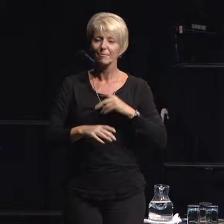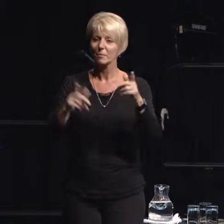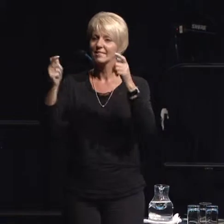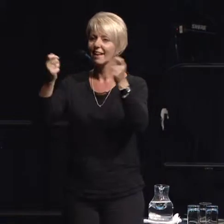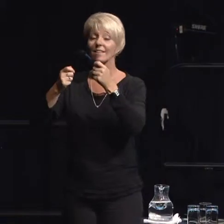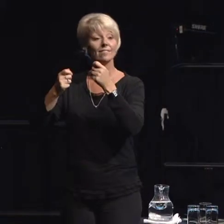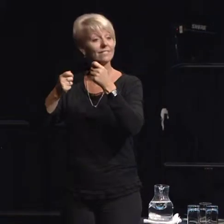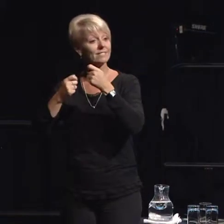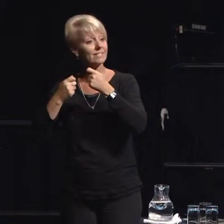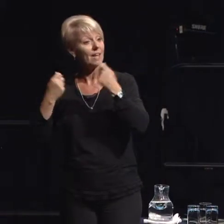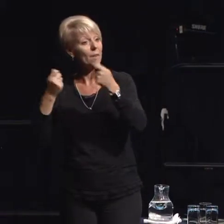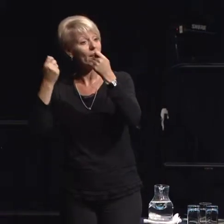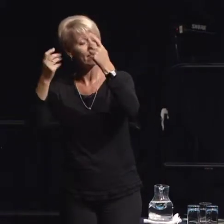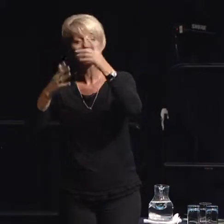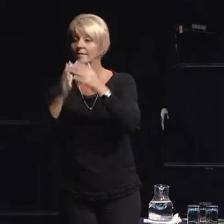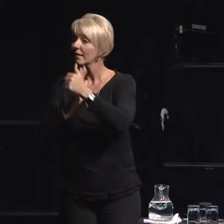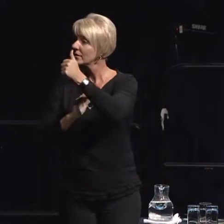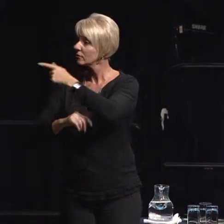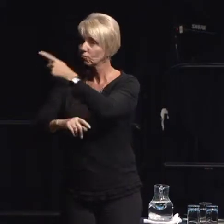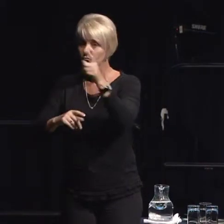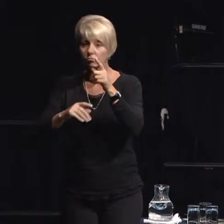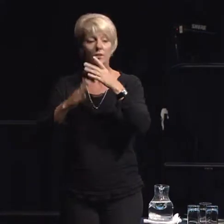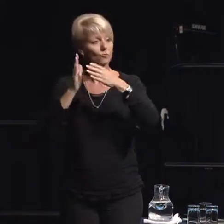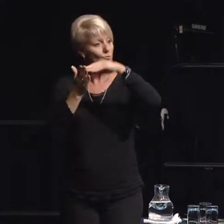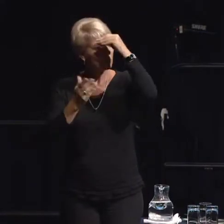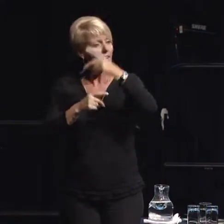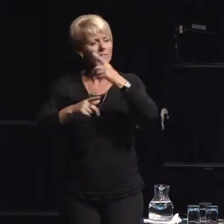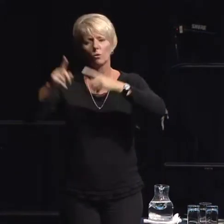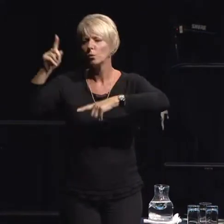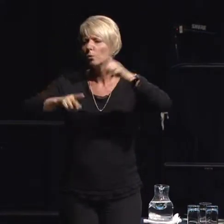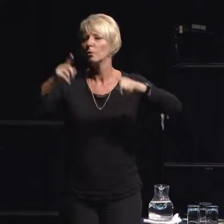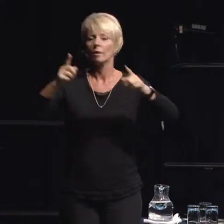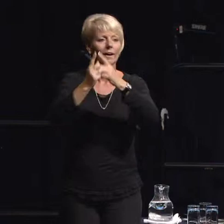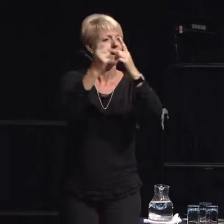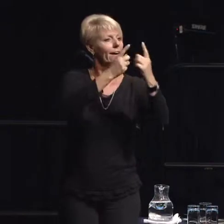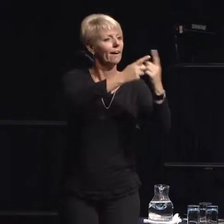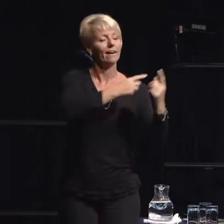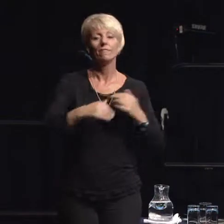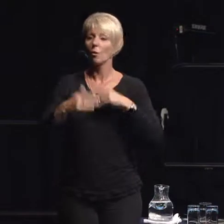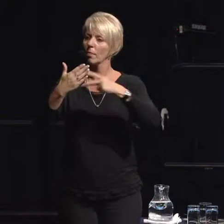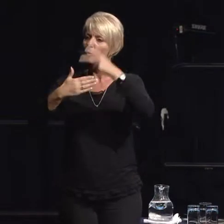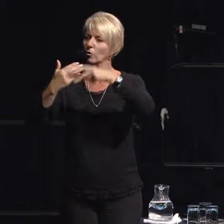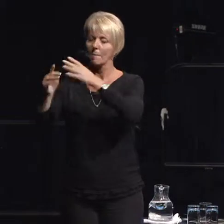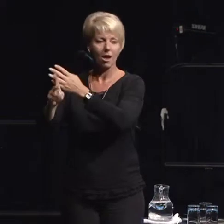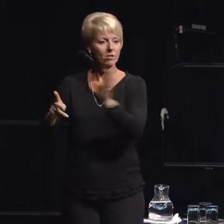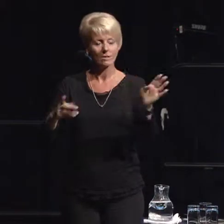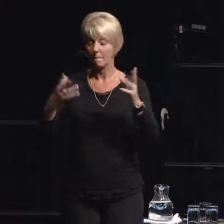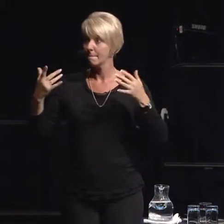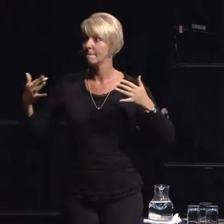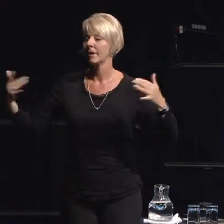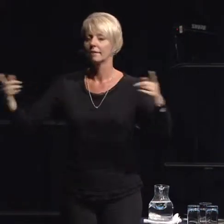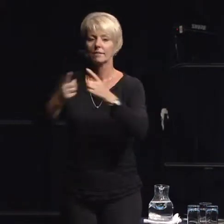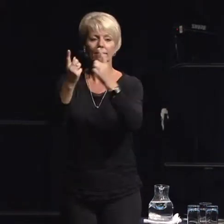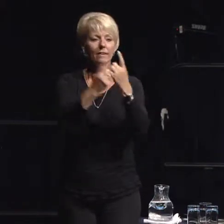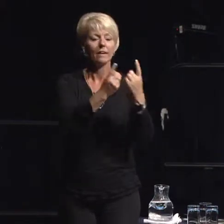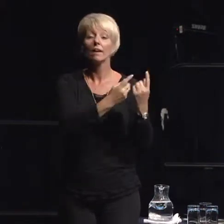and the enriched diversity that these students now have across a broad range of program areas. Our first address this evening is